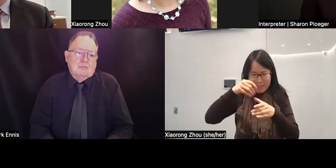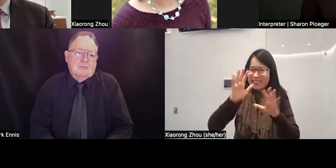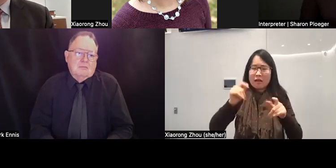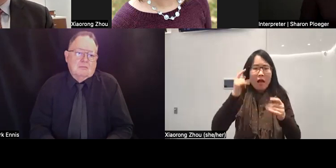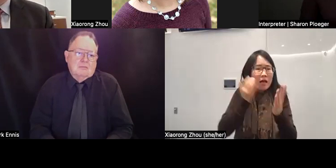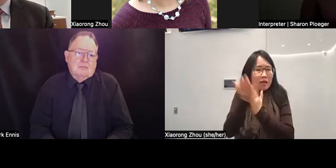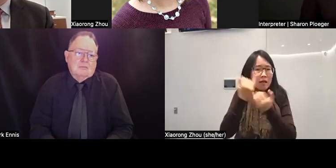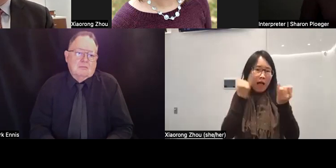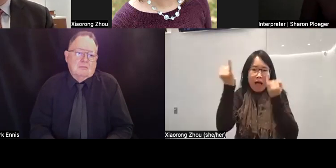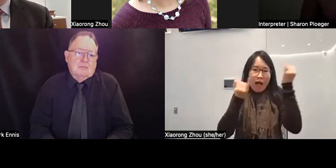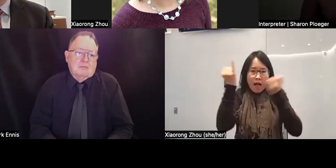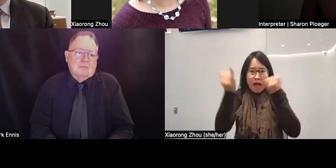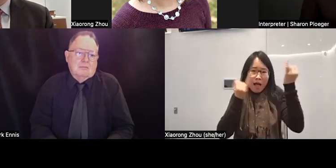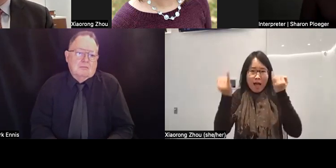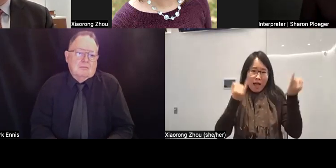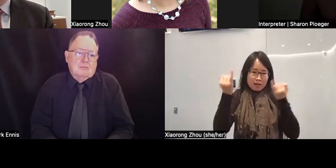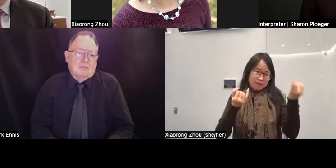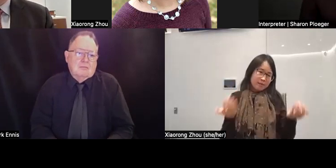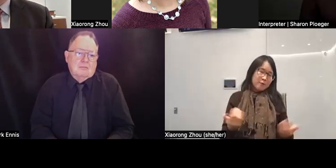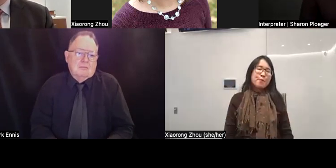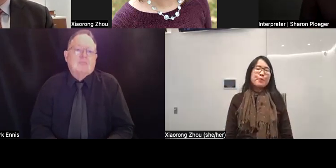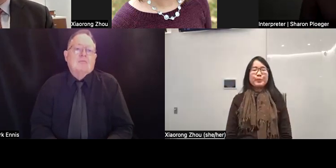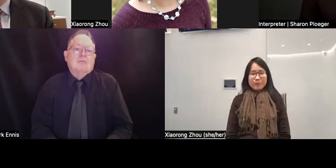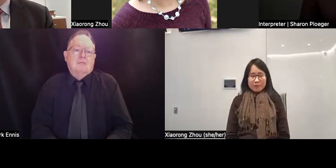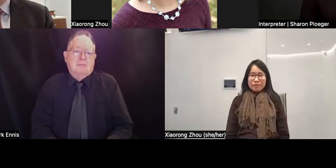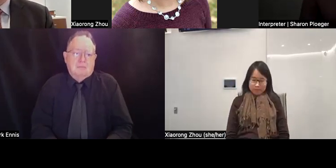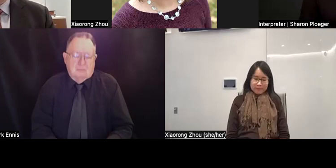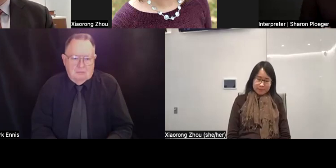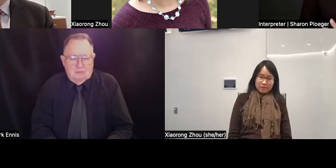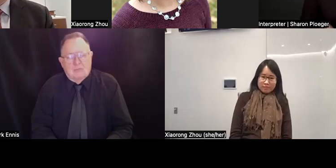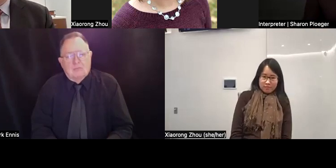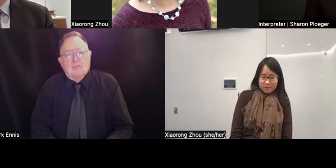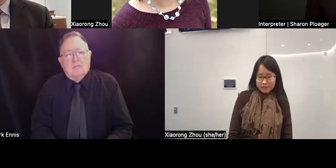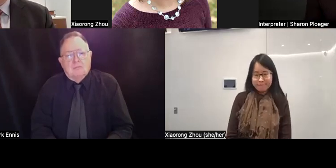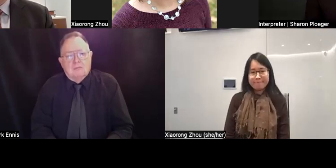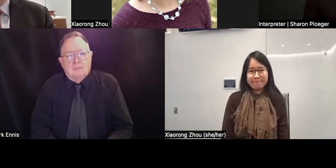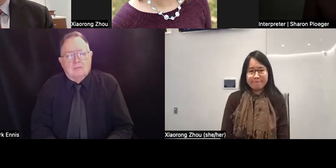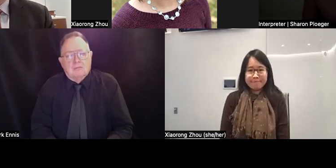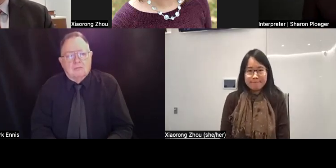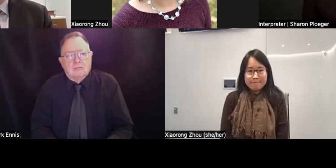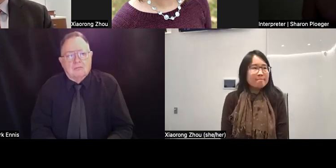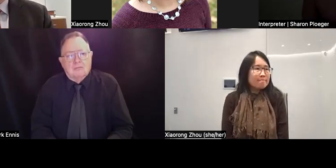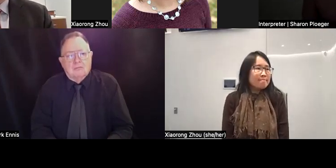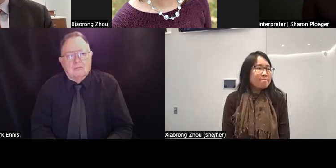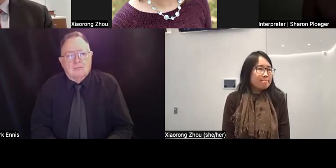communication and connection can happen. Think outside of the box. Think about other ideas.